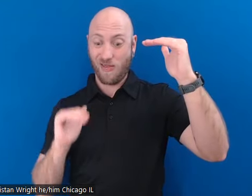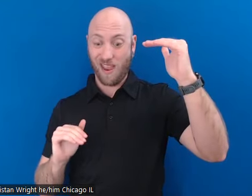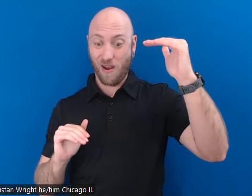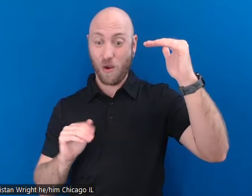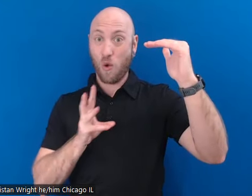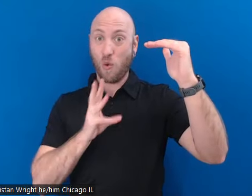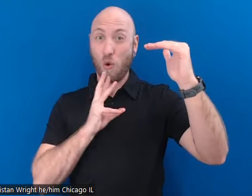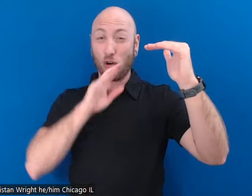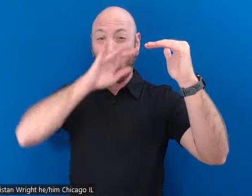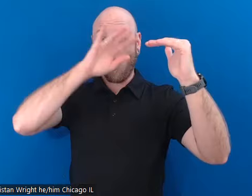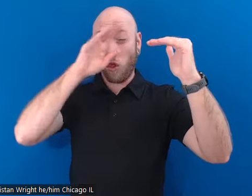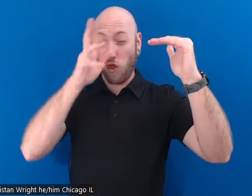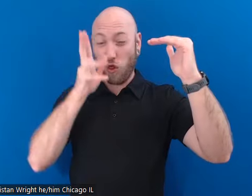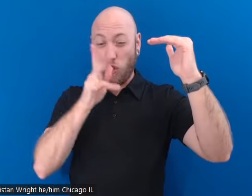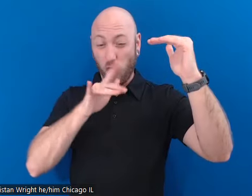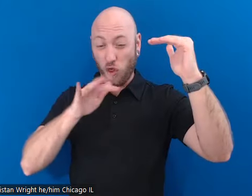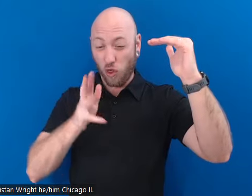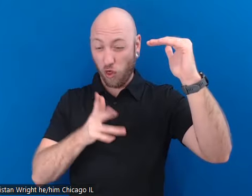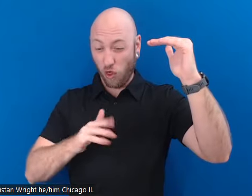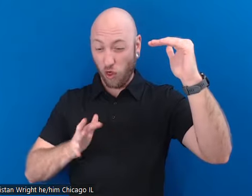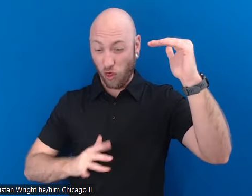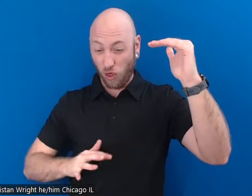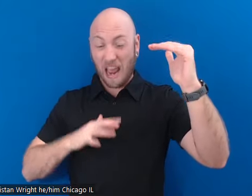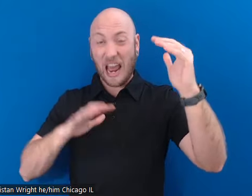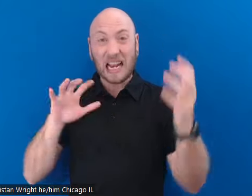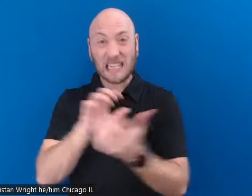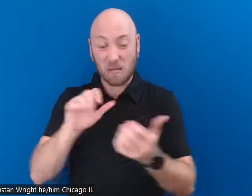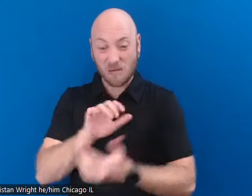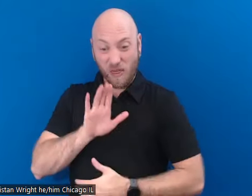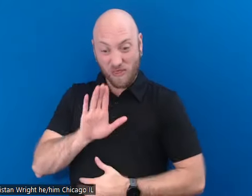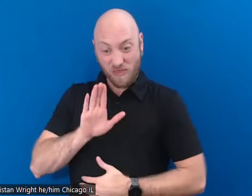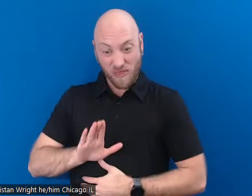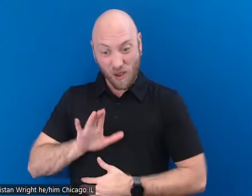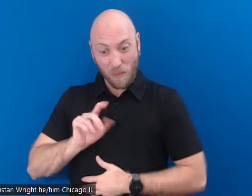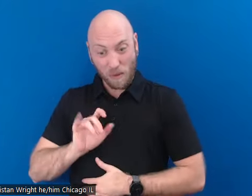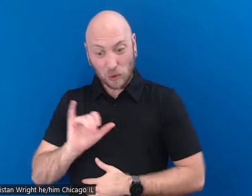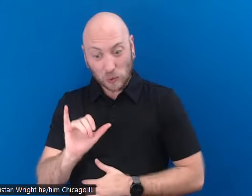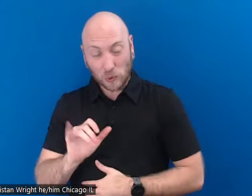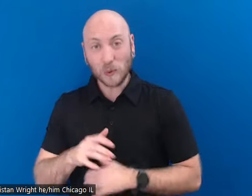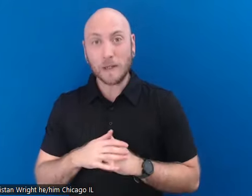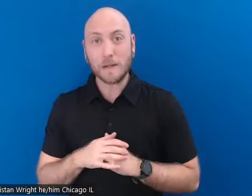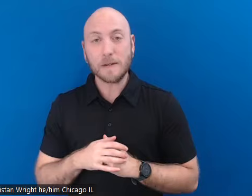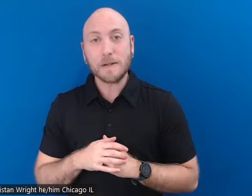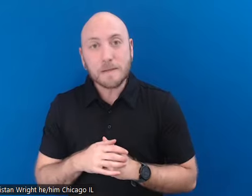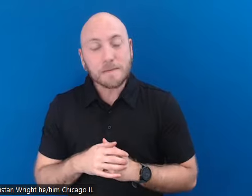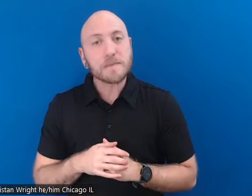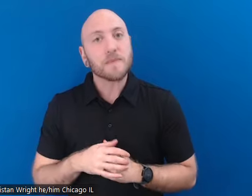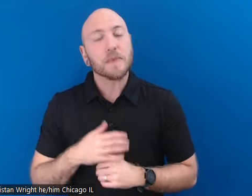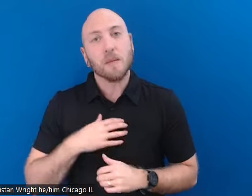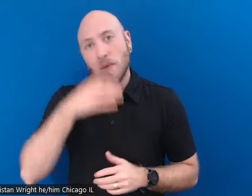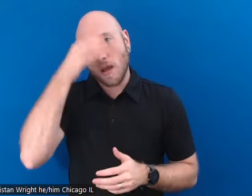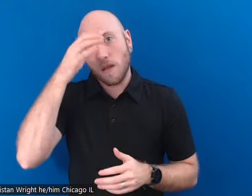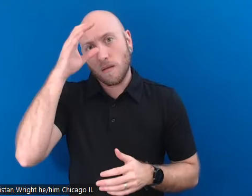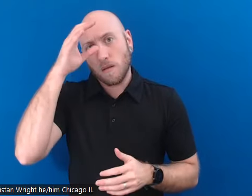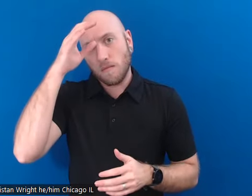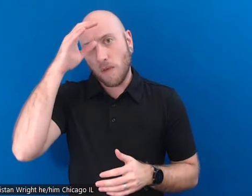abusive. Um, my significant other was a like very angry drunk and